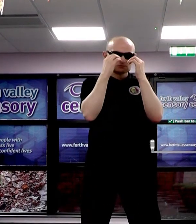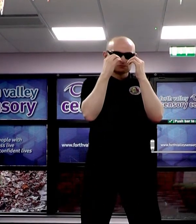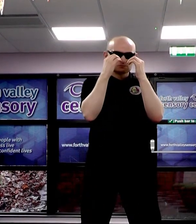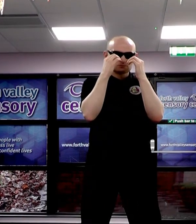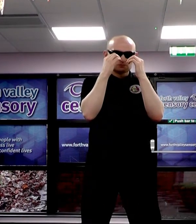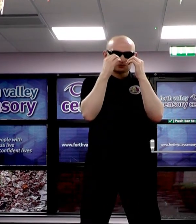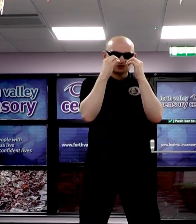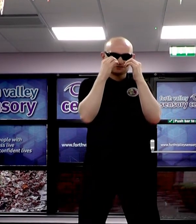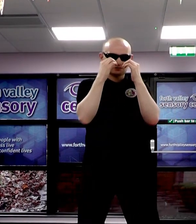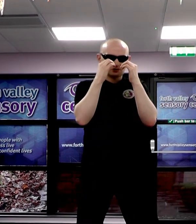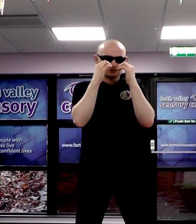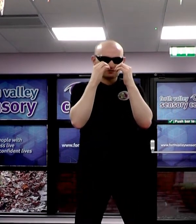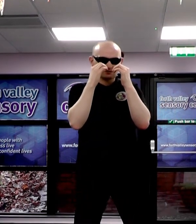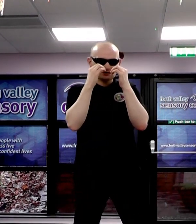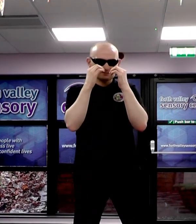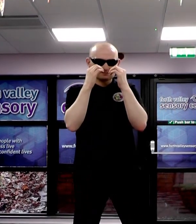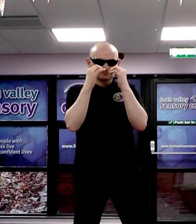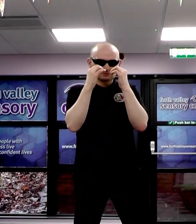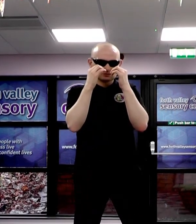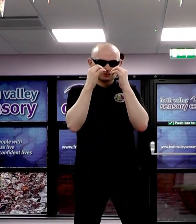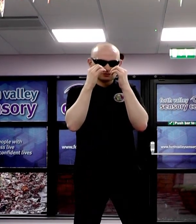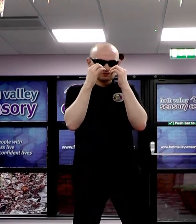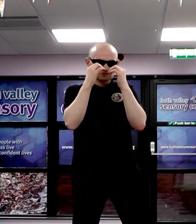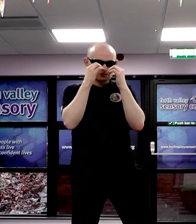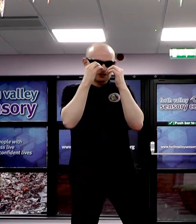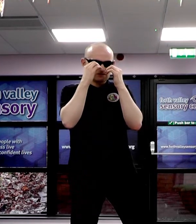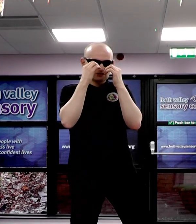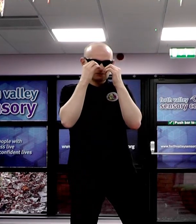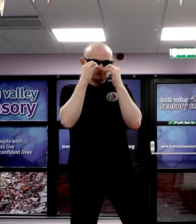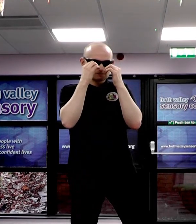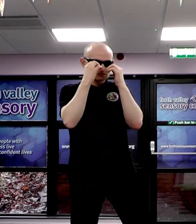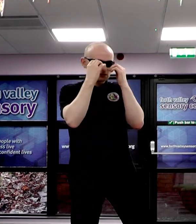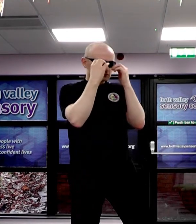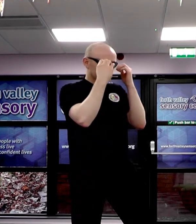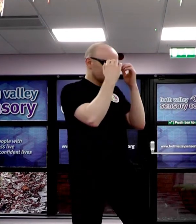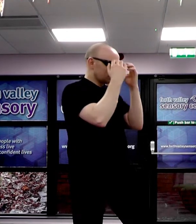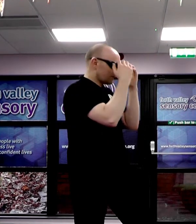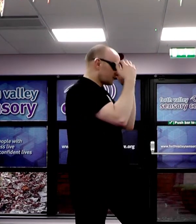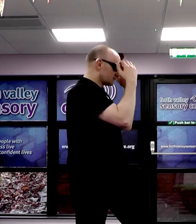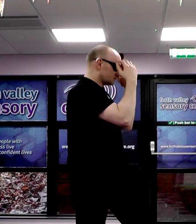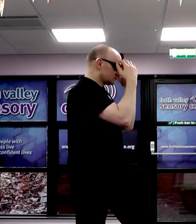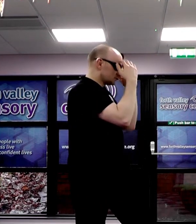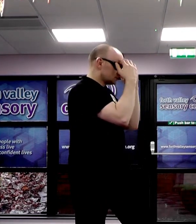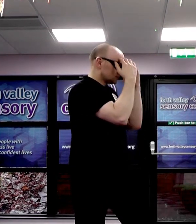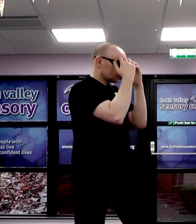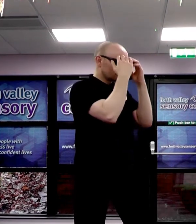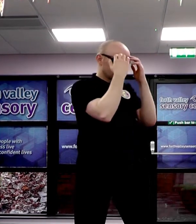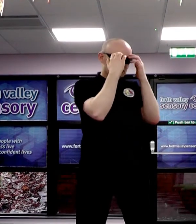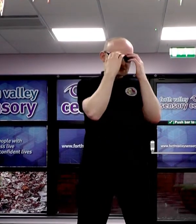Transfer the weight onto the right, lift your left heel, turn to the left. back to